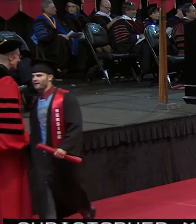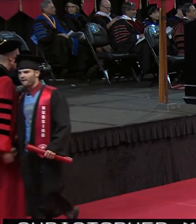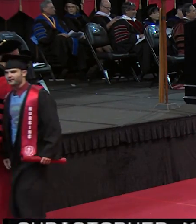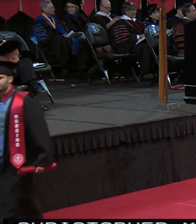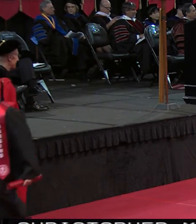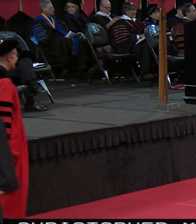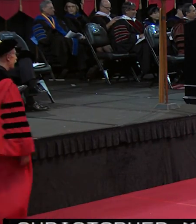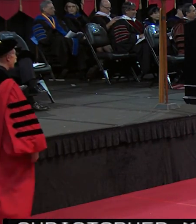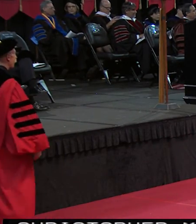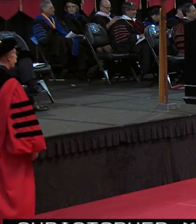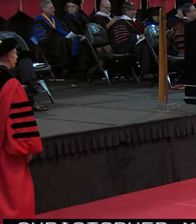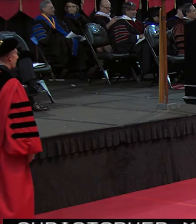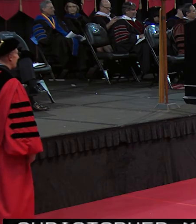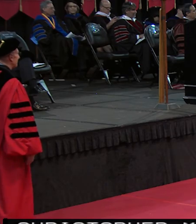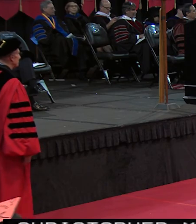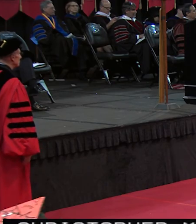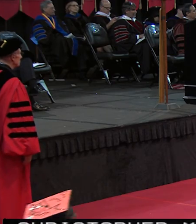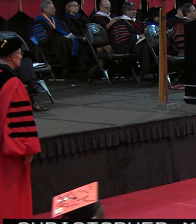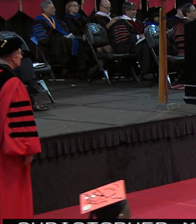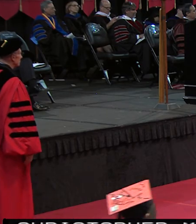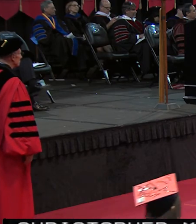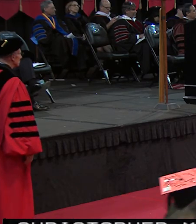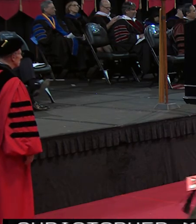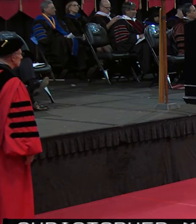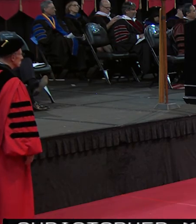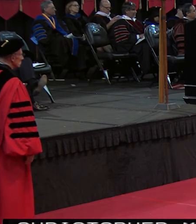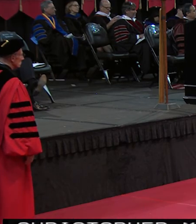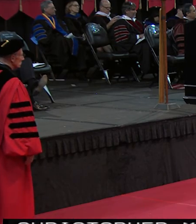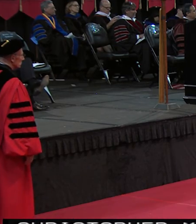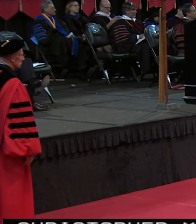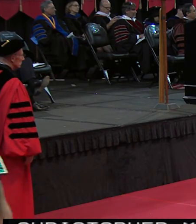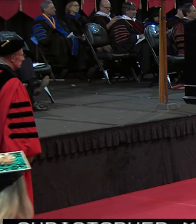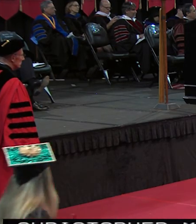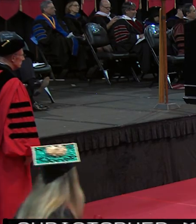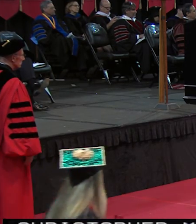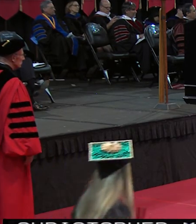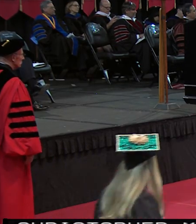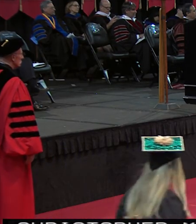Graduating cum laude, Maggie Marie McGee.